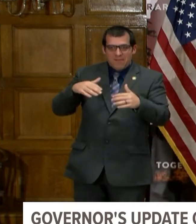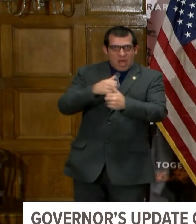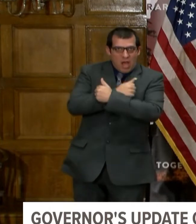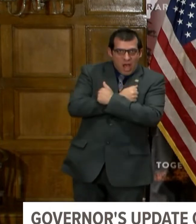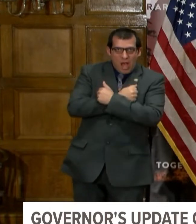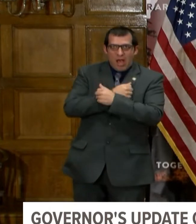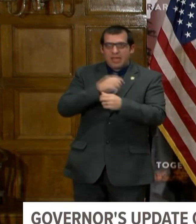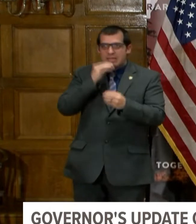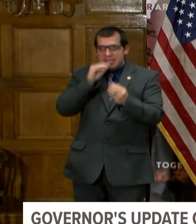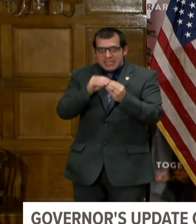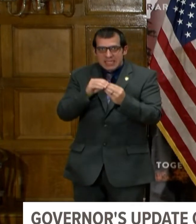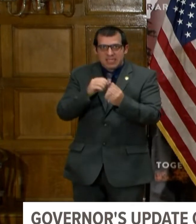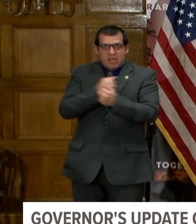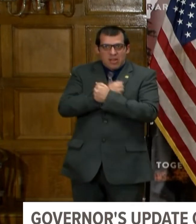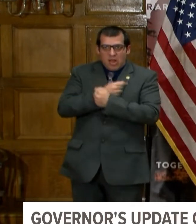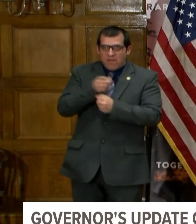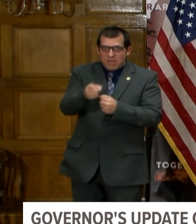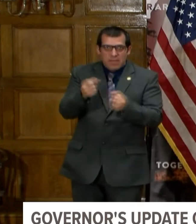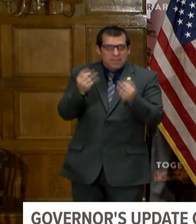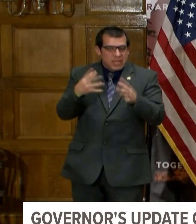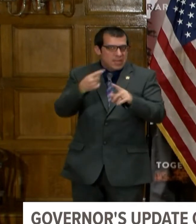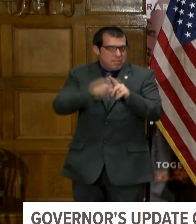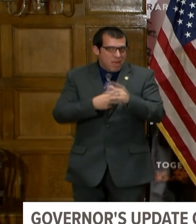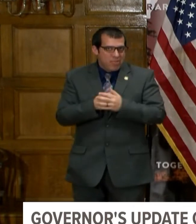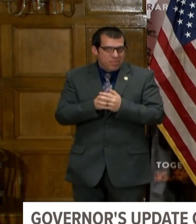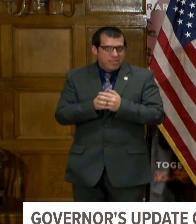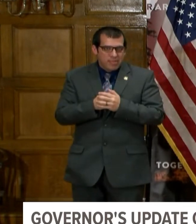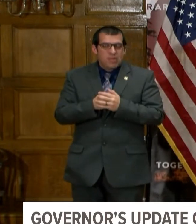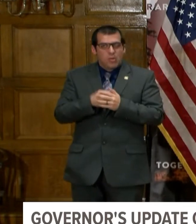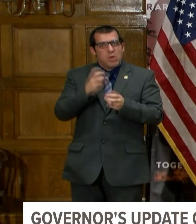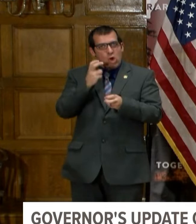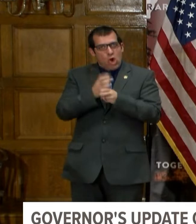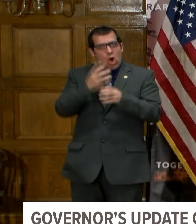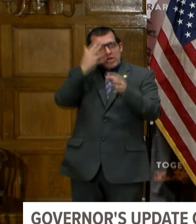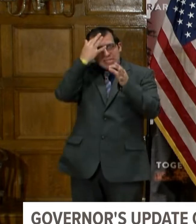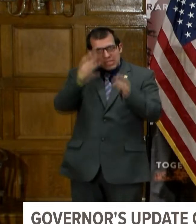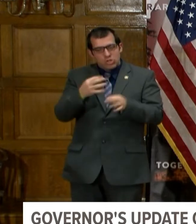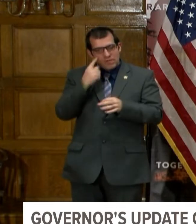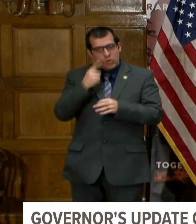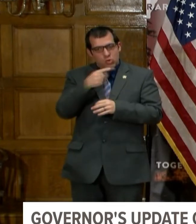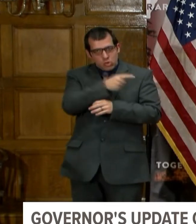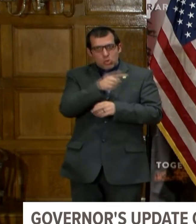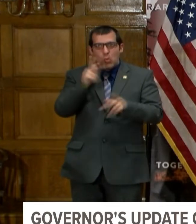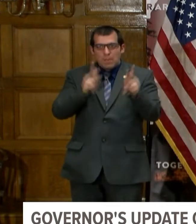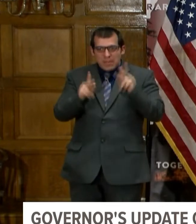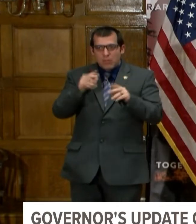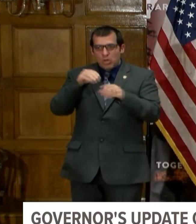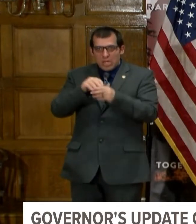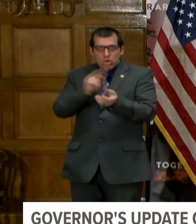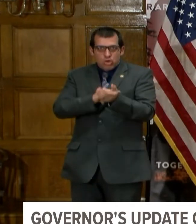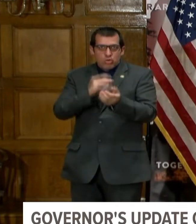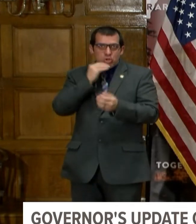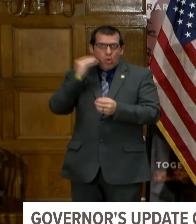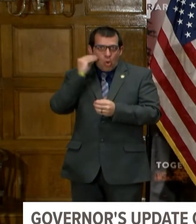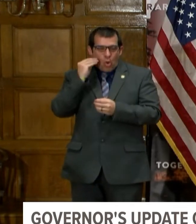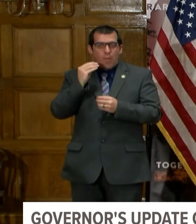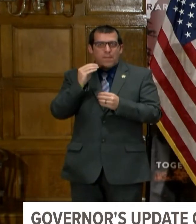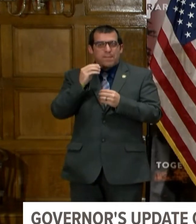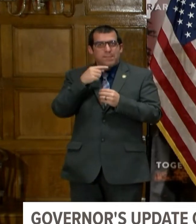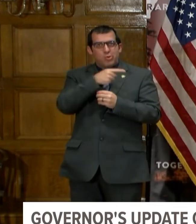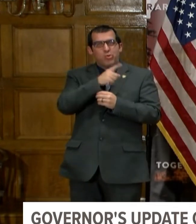and loved them for many months. It will be a hard decision for you to make. The people in the nursing homes will be in your thoughts